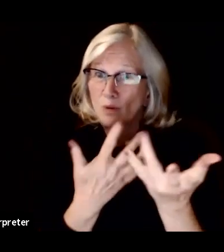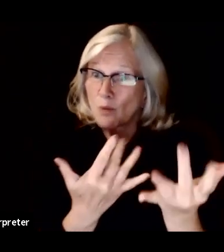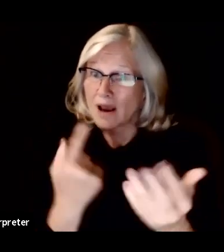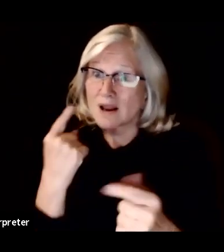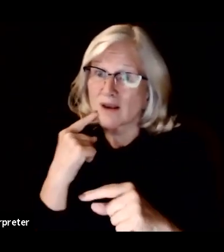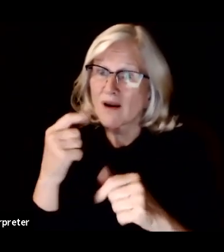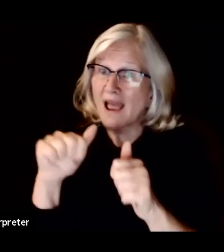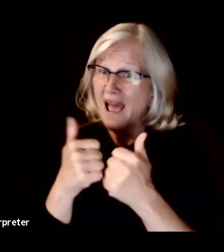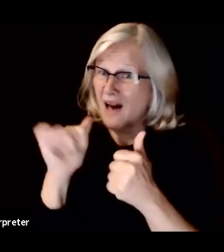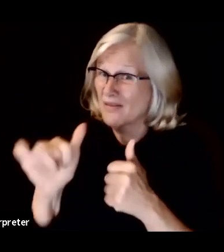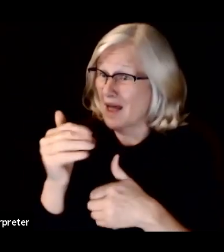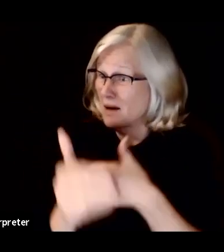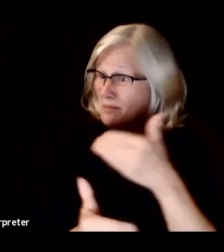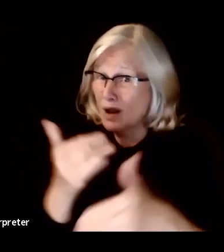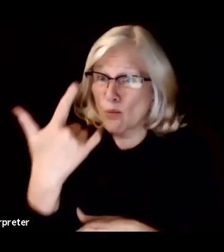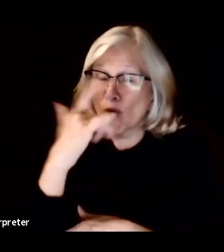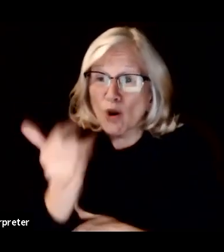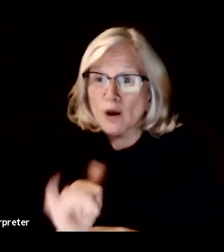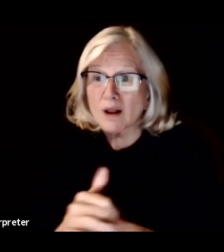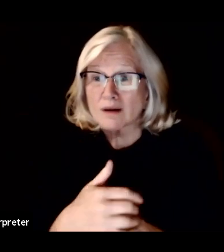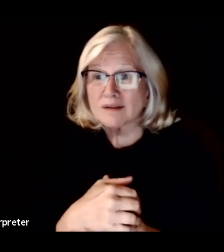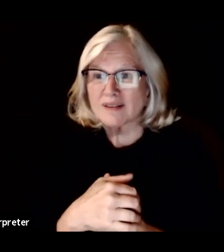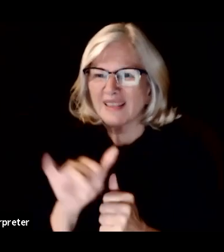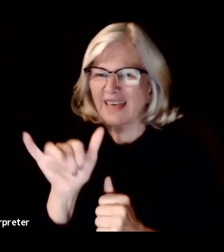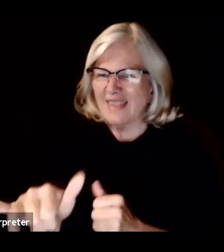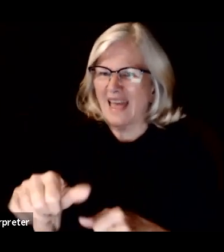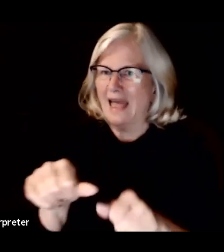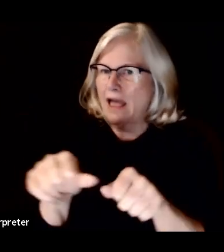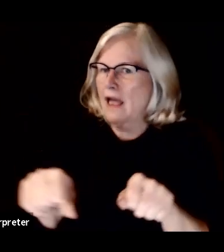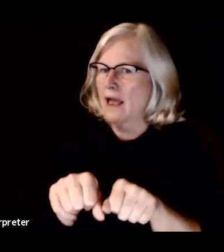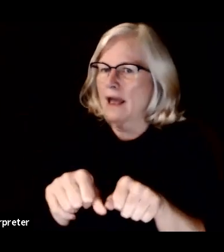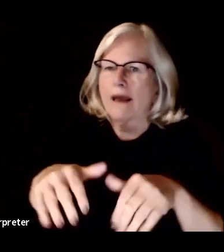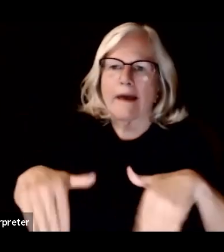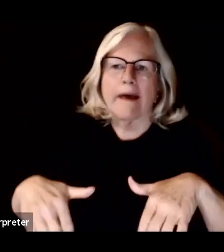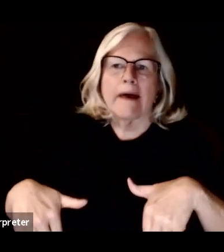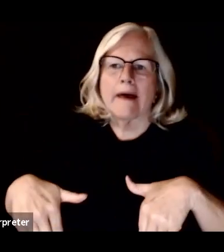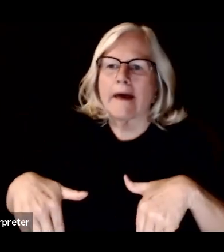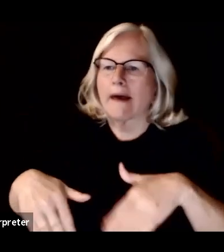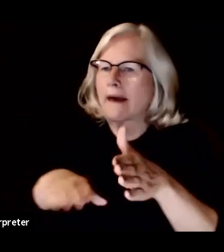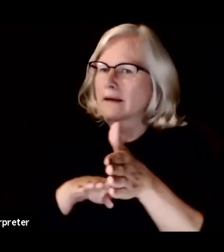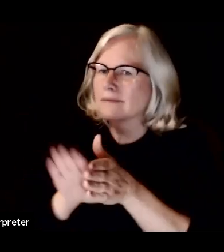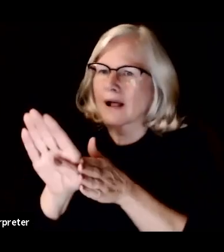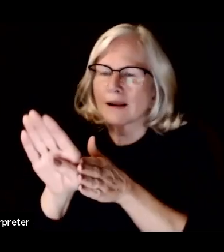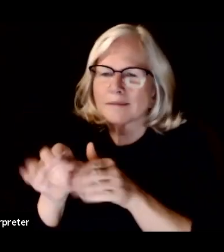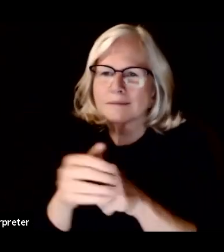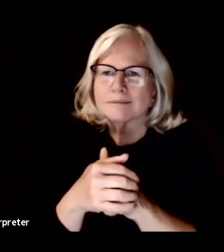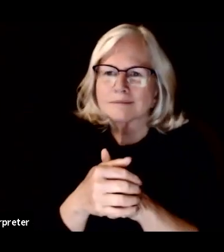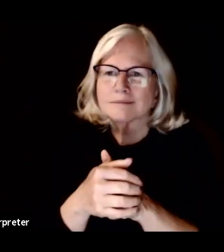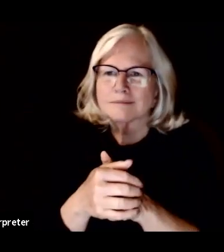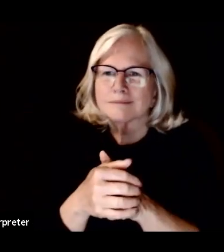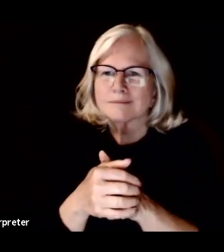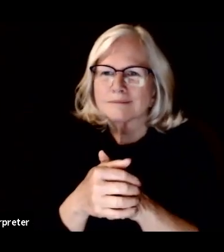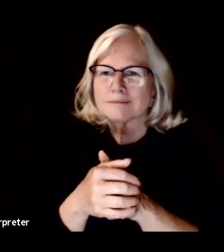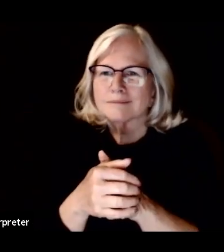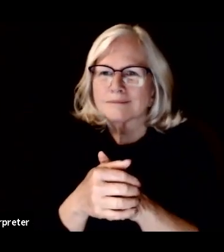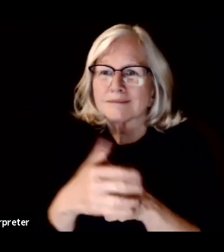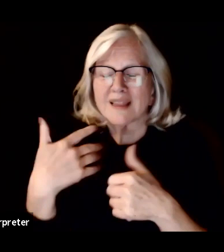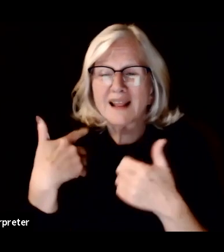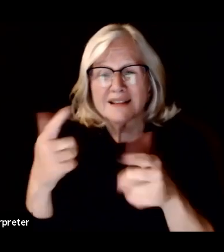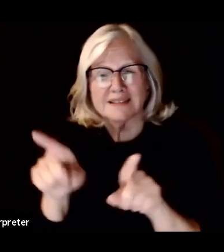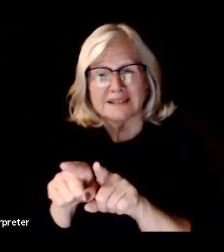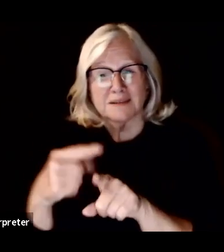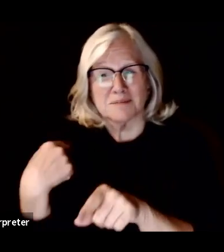area that has yet to be developed. And then, as I mentioned, we don't know which vaccines will become available, and there